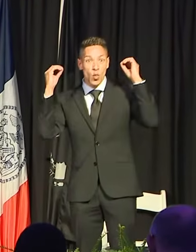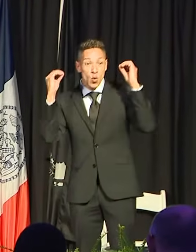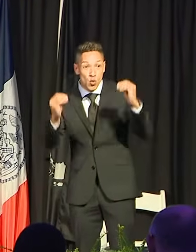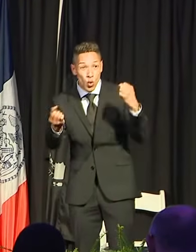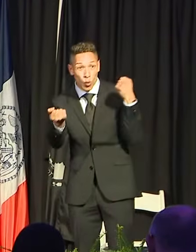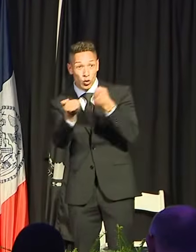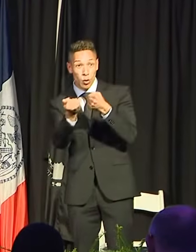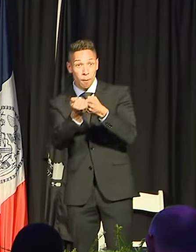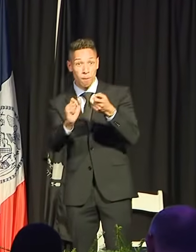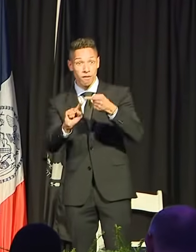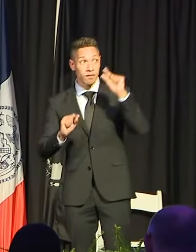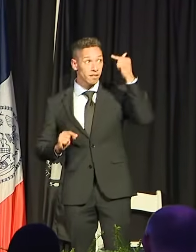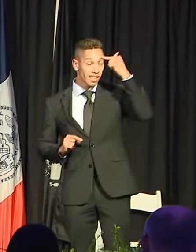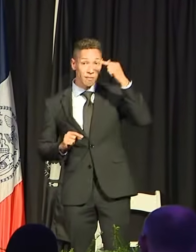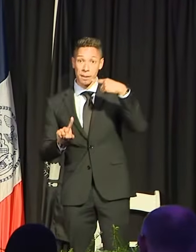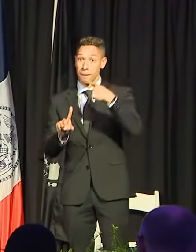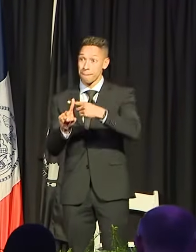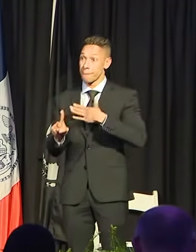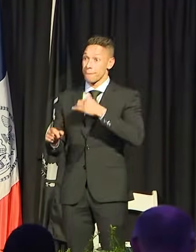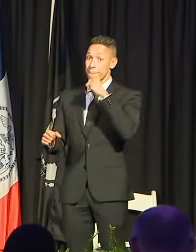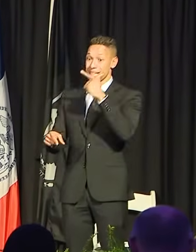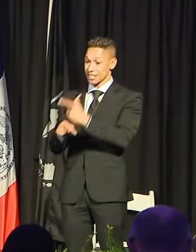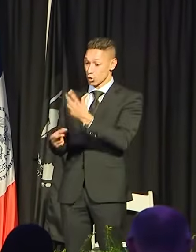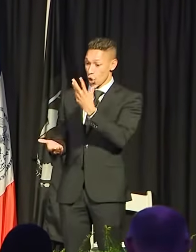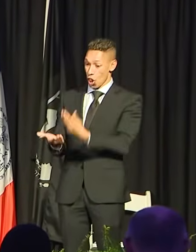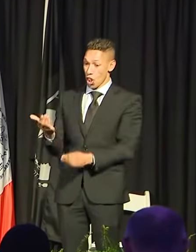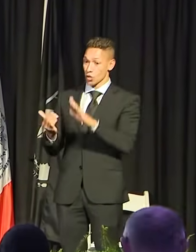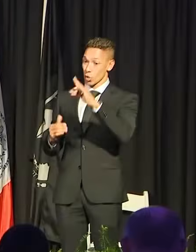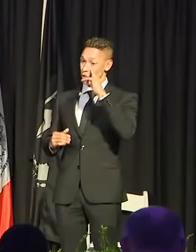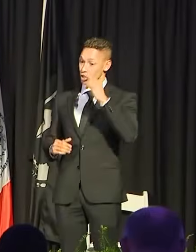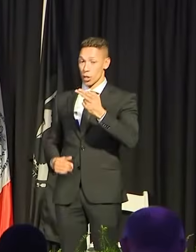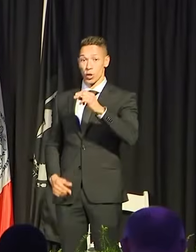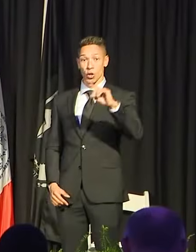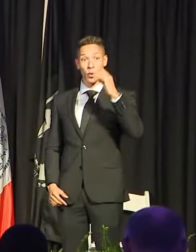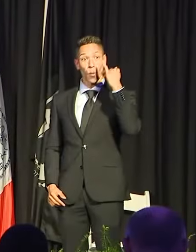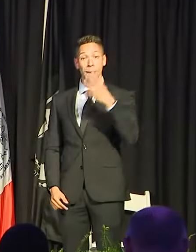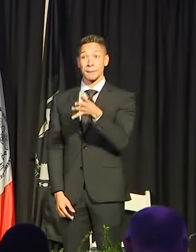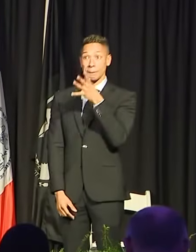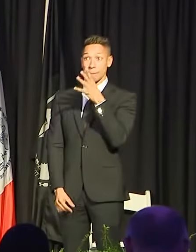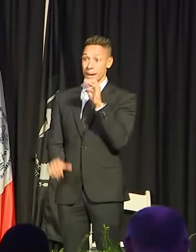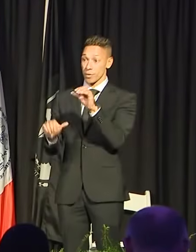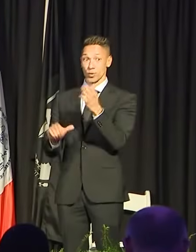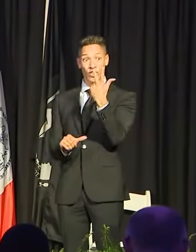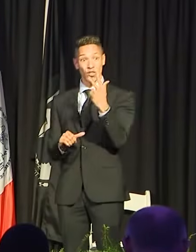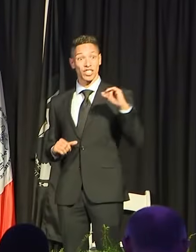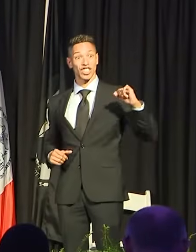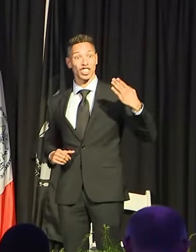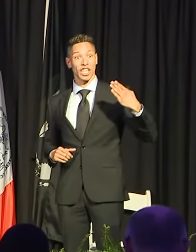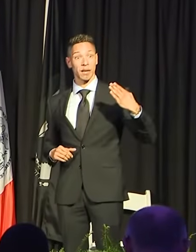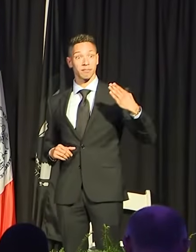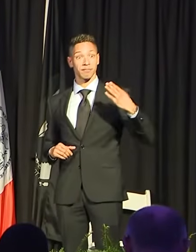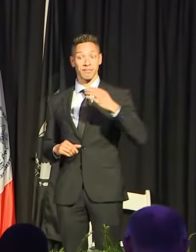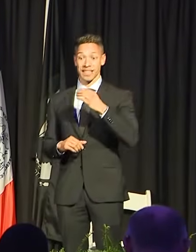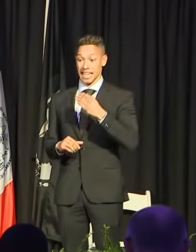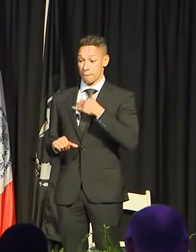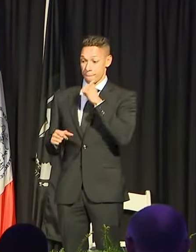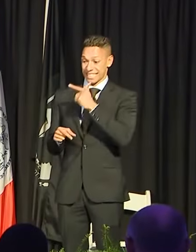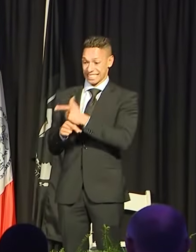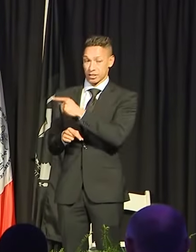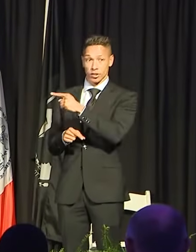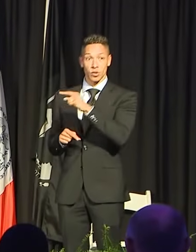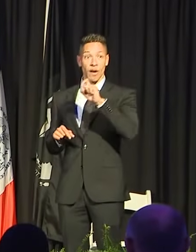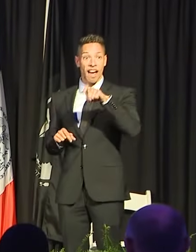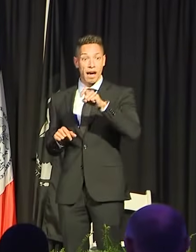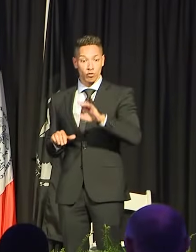in government, and having my sister lose her whole childhood because mommy was doing 3 jobs and Sandra had to raise